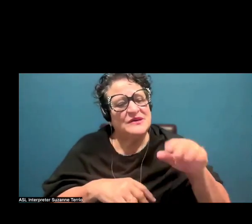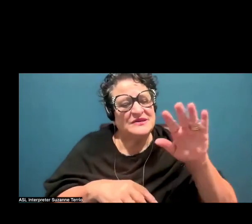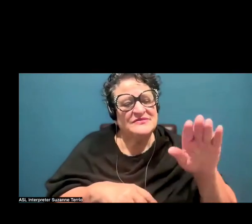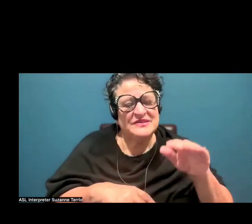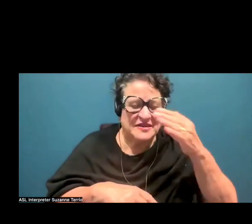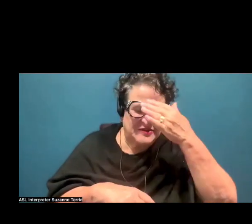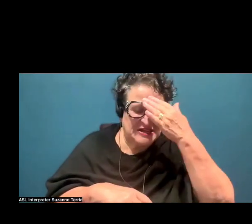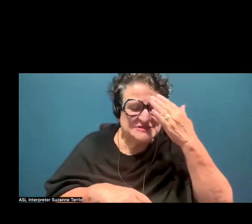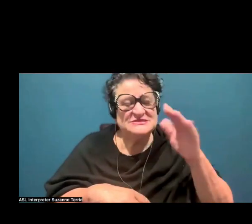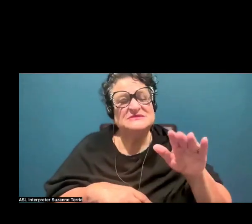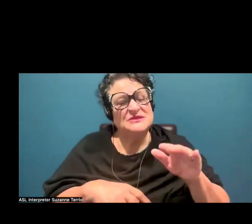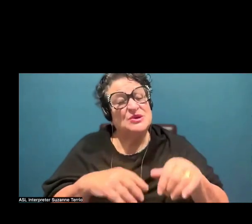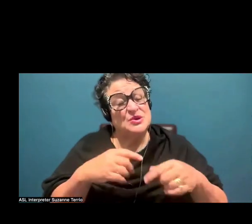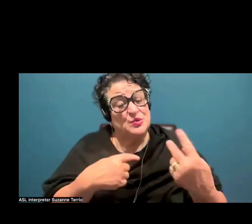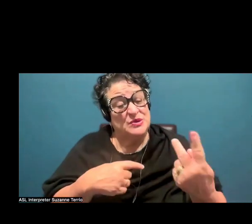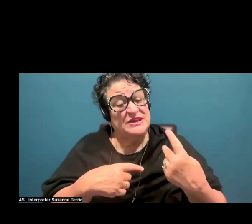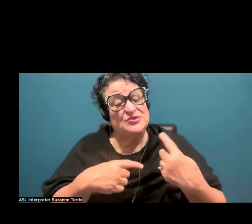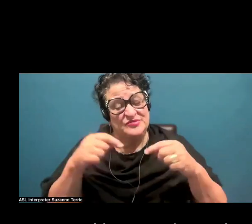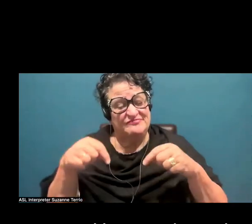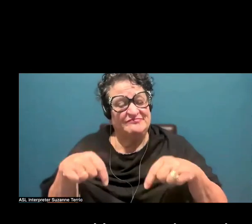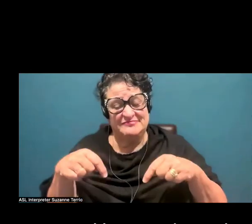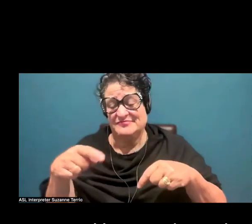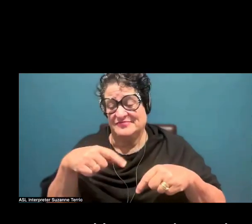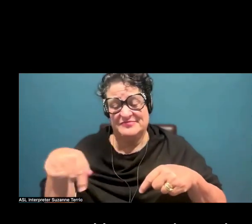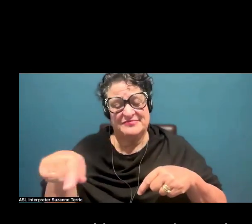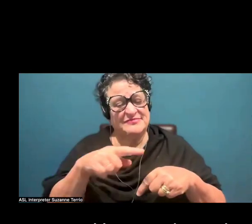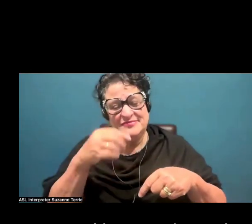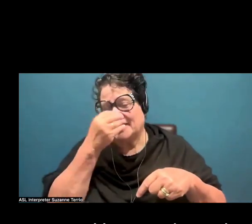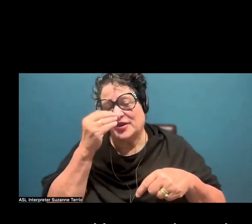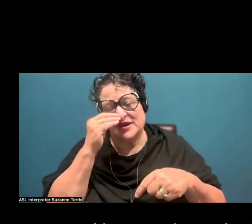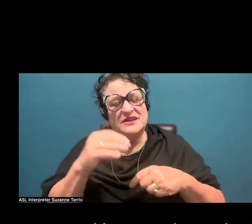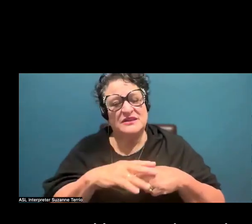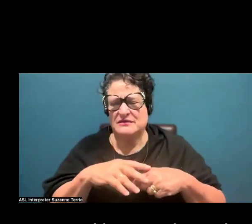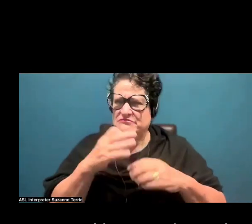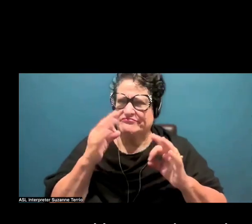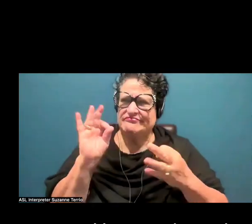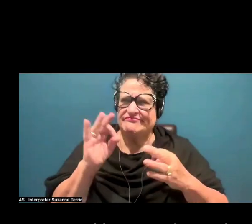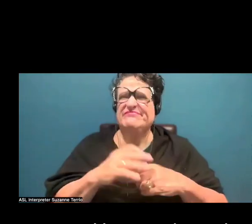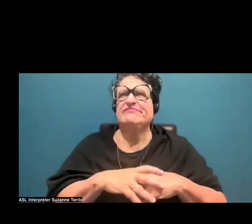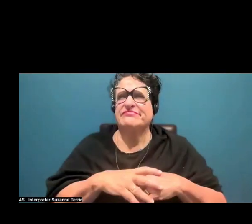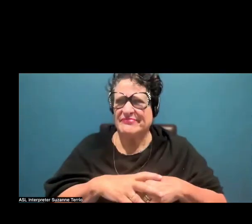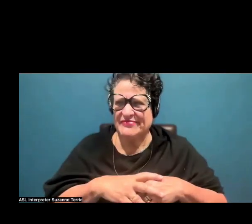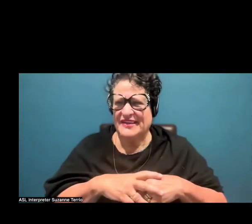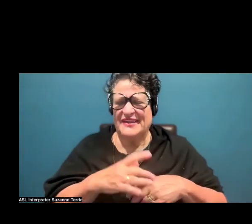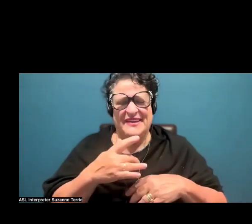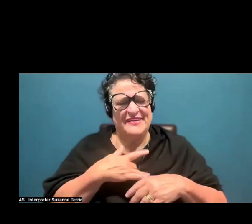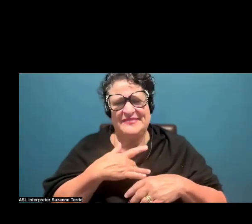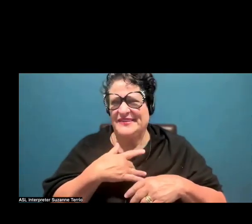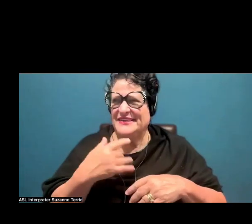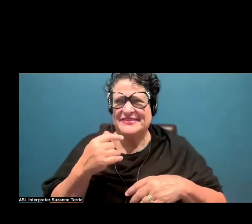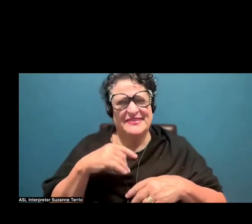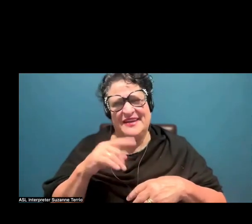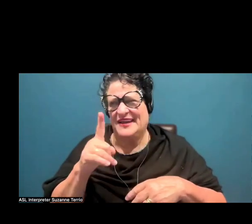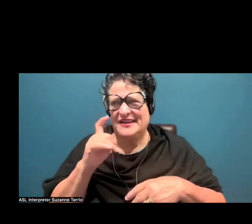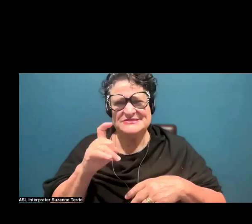feel his temperature. We're in the garden. He gave her a look so withering that Rhea suddenly felt all of her 100 and some years.